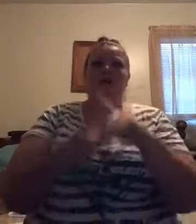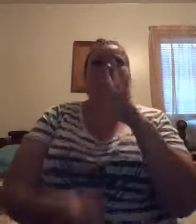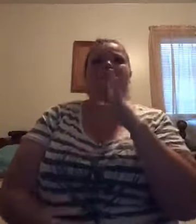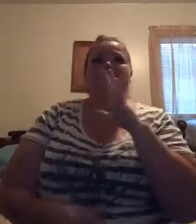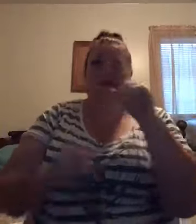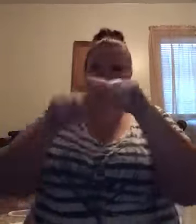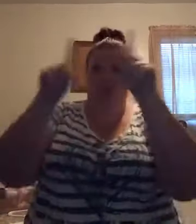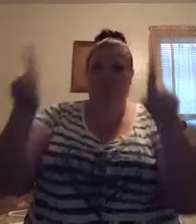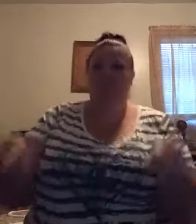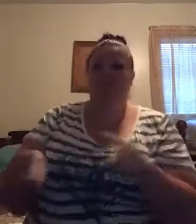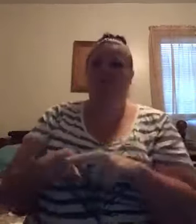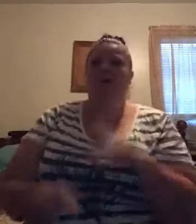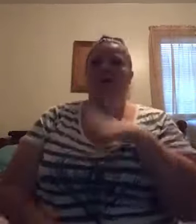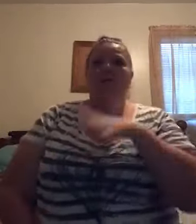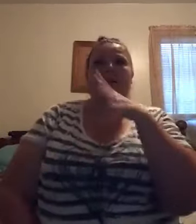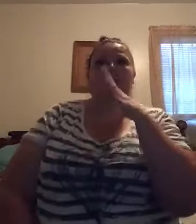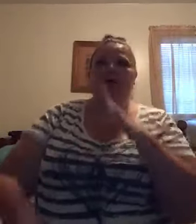the speaker. My mother